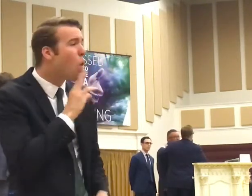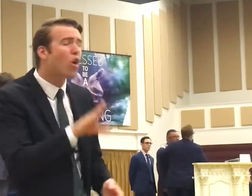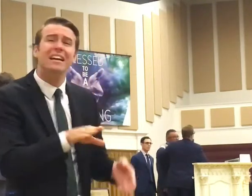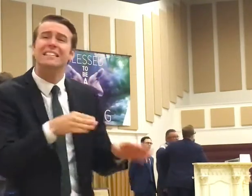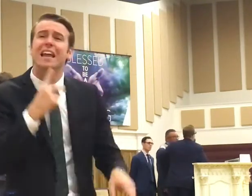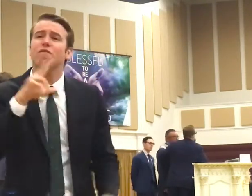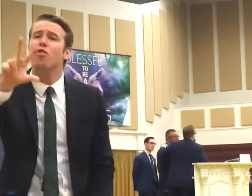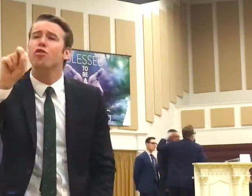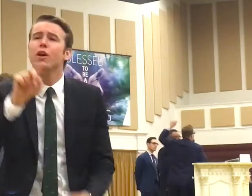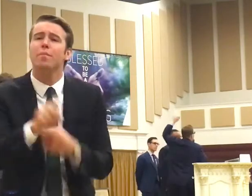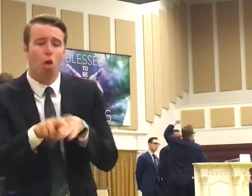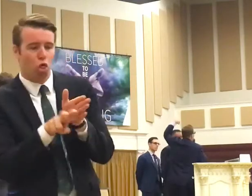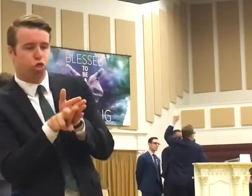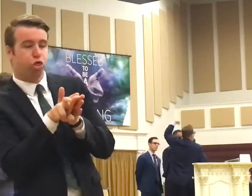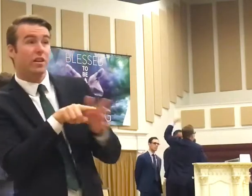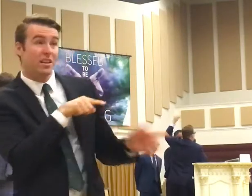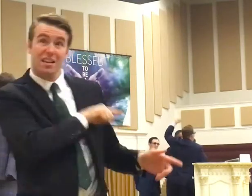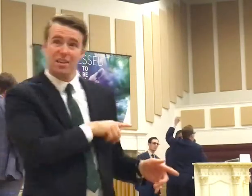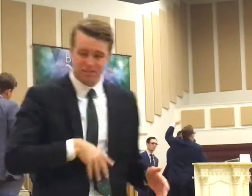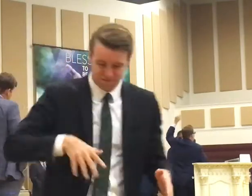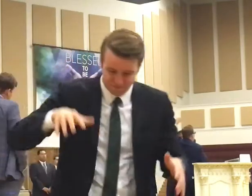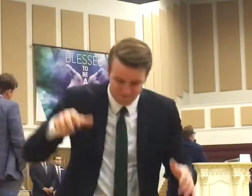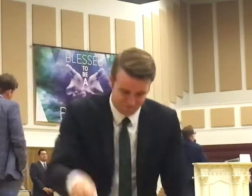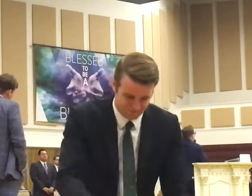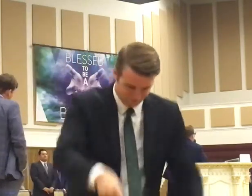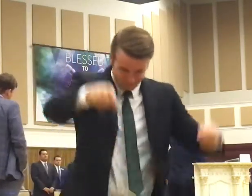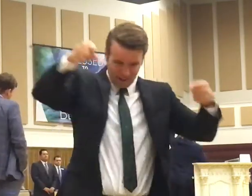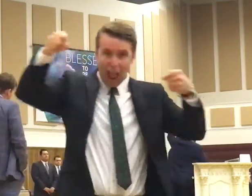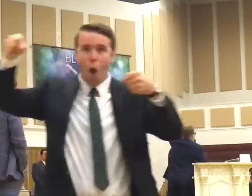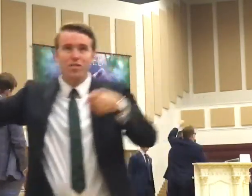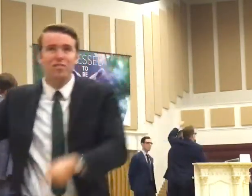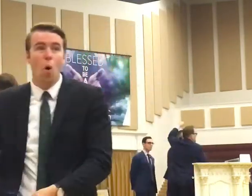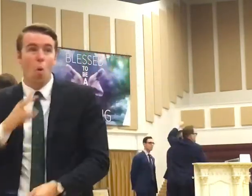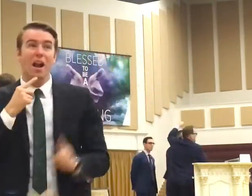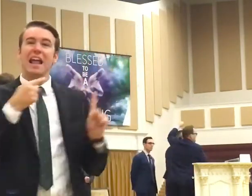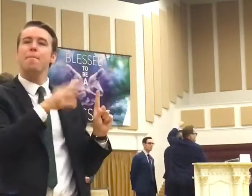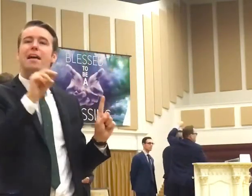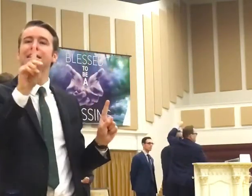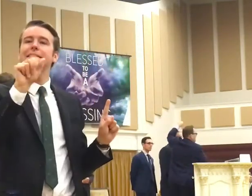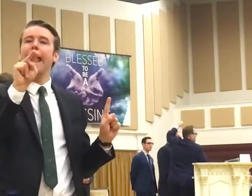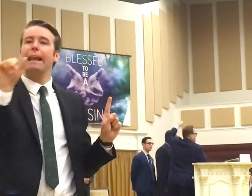dead for 30 minutes. He pulled the dead body out of the water. Him and Danny.